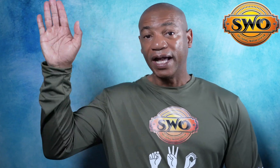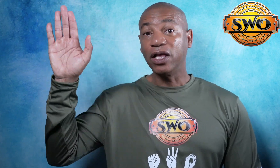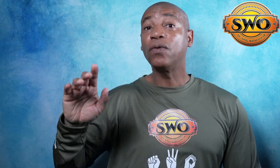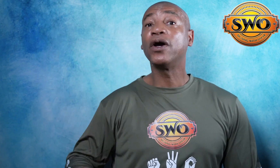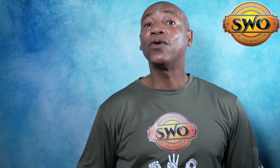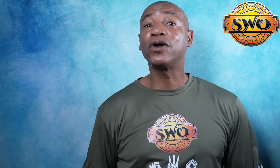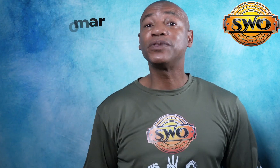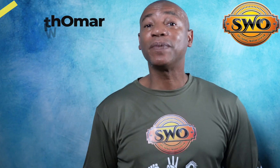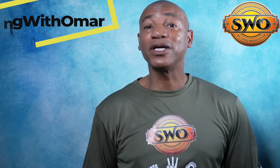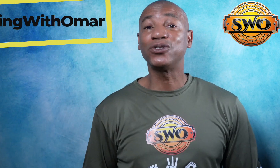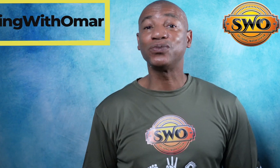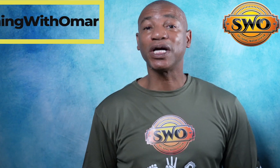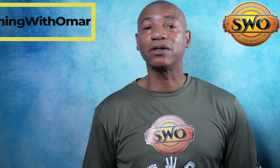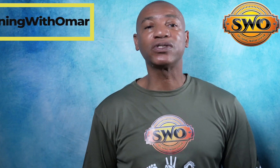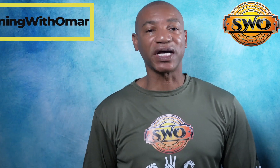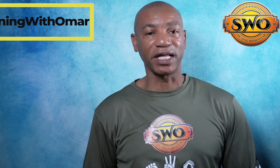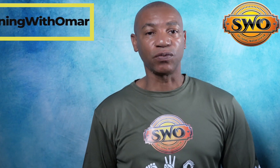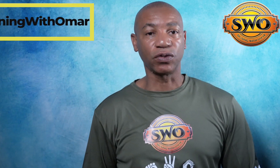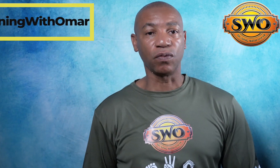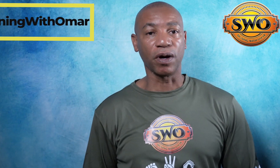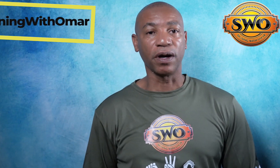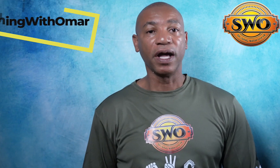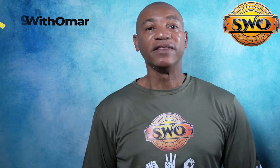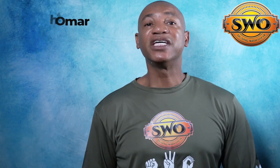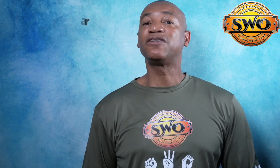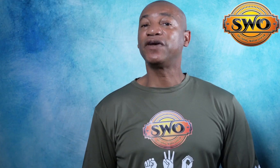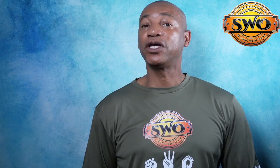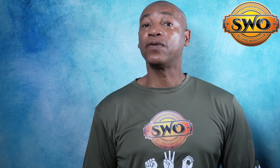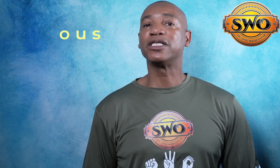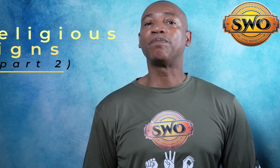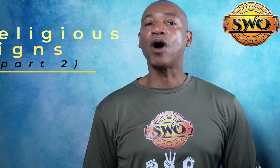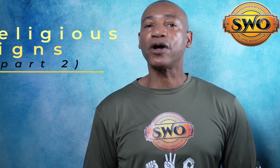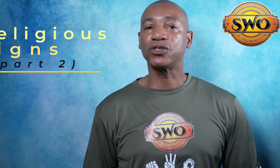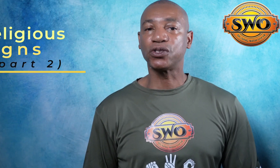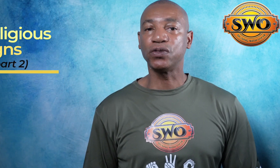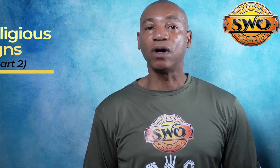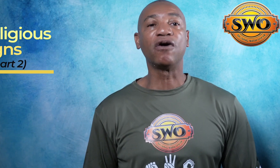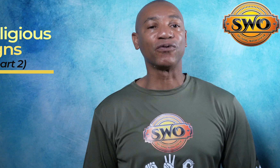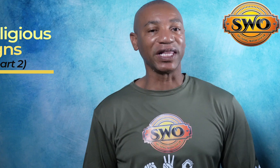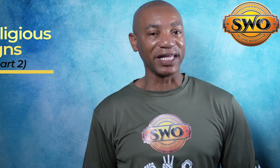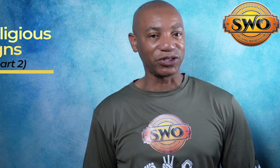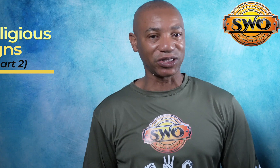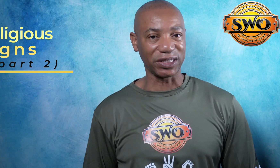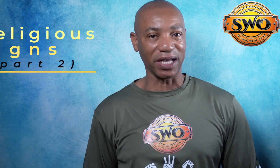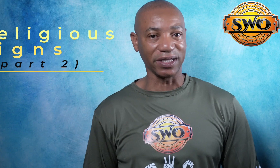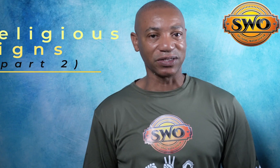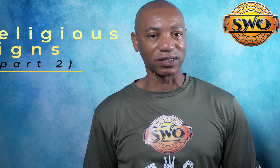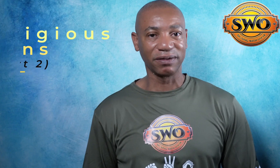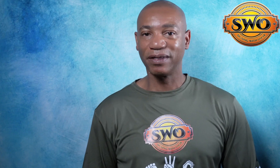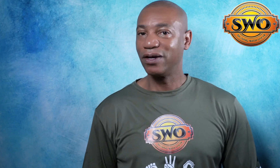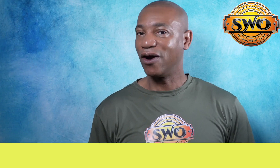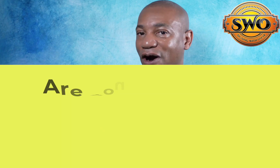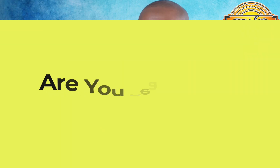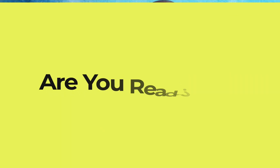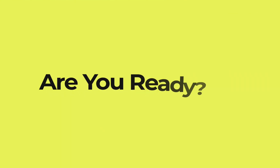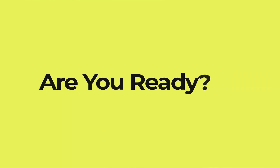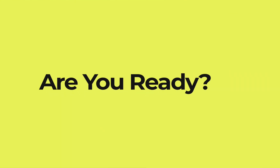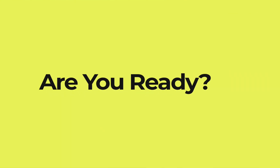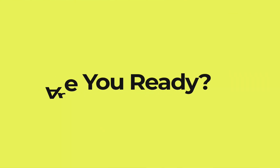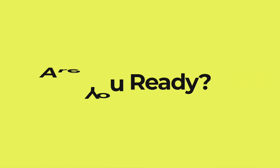Hello and welcome to my YouTube channel, Signing with Omar. This video is part 2 of religious signs. Are you ready?